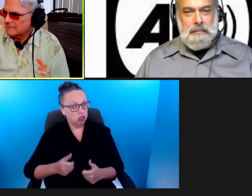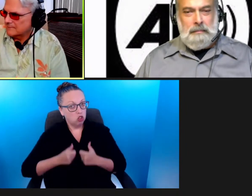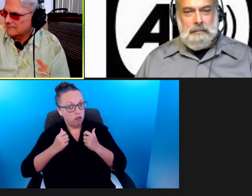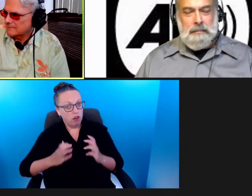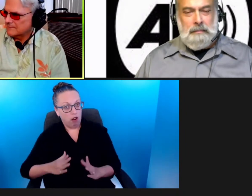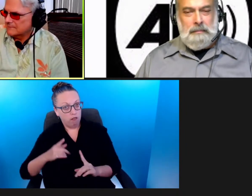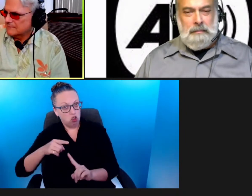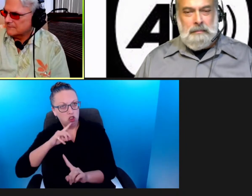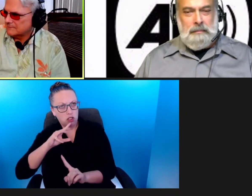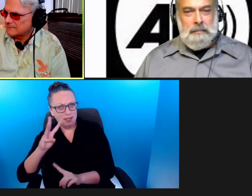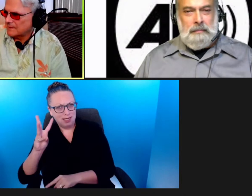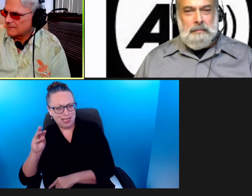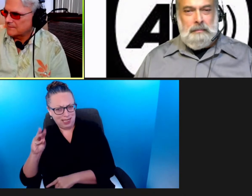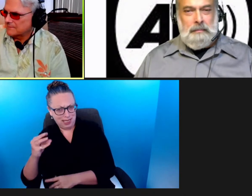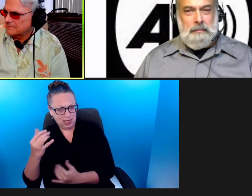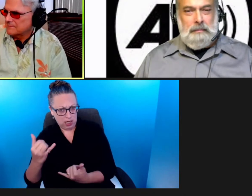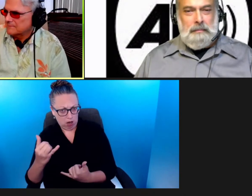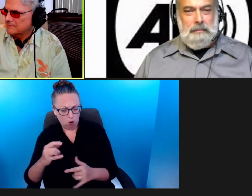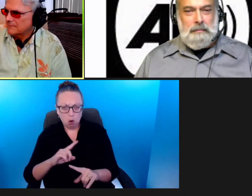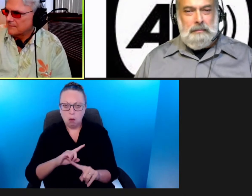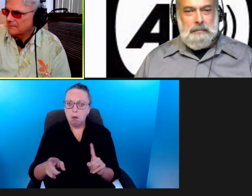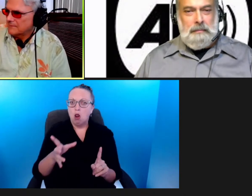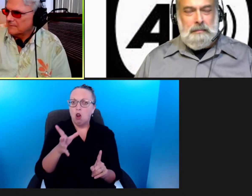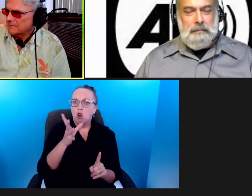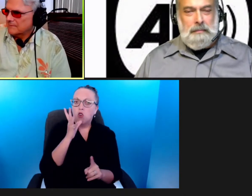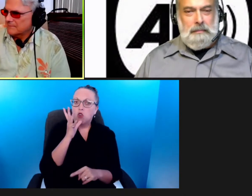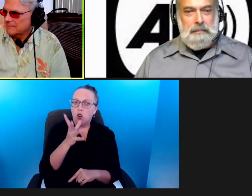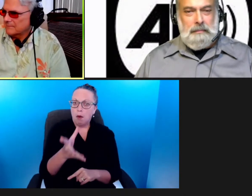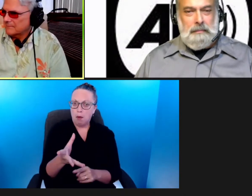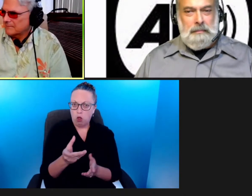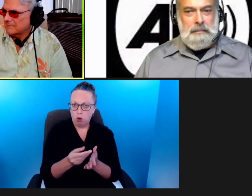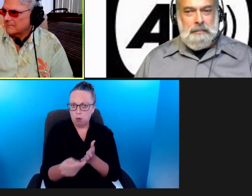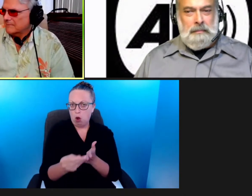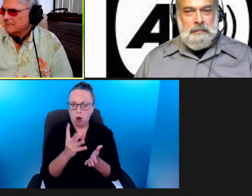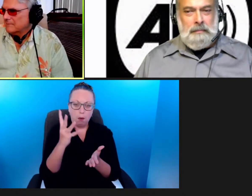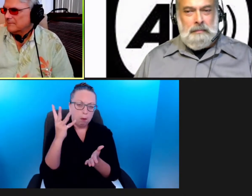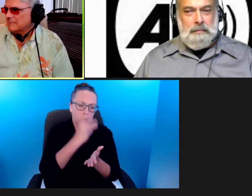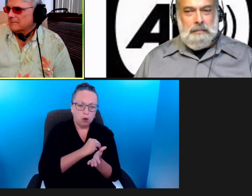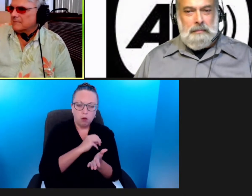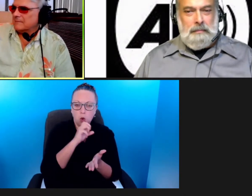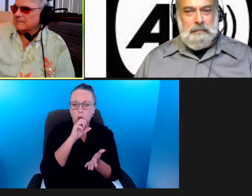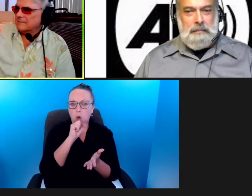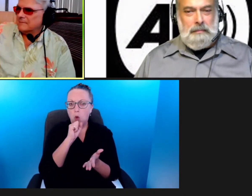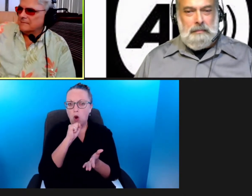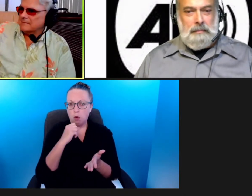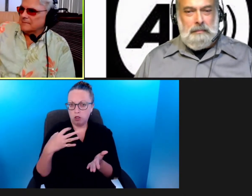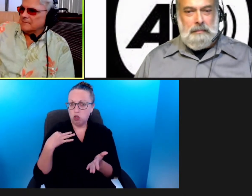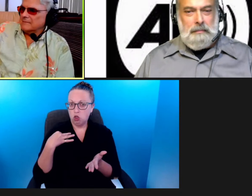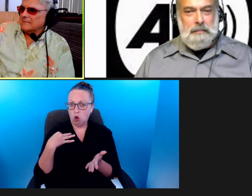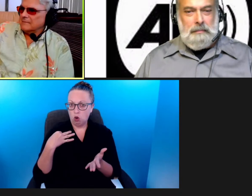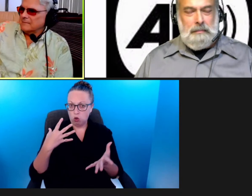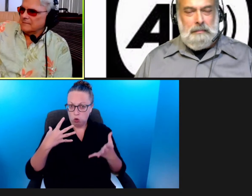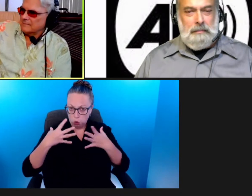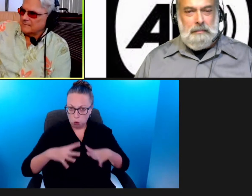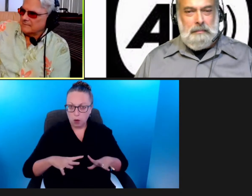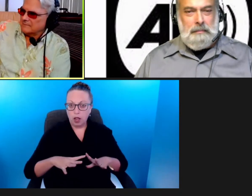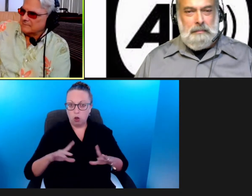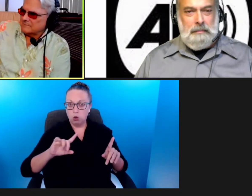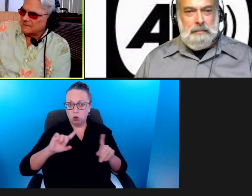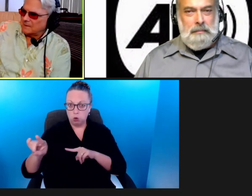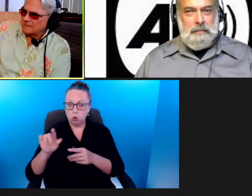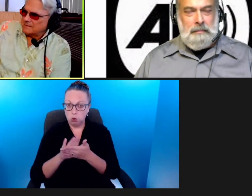her grandmother bought her this beautiful orange shirt to wear to the school. And of course, when the